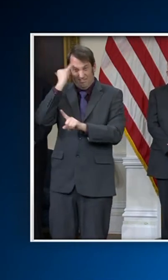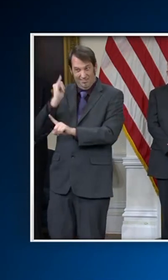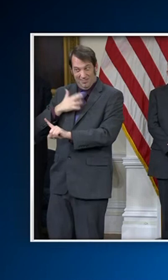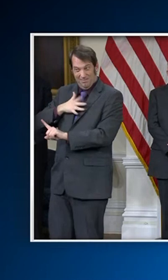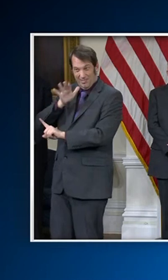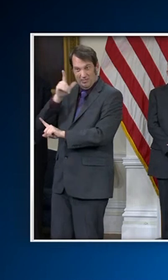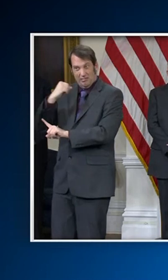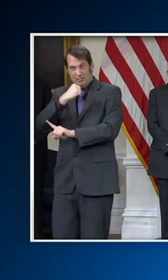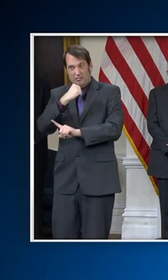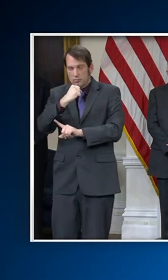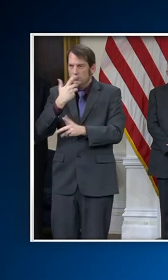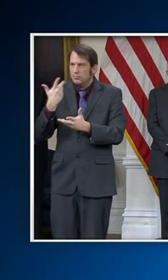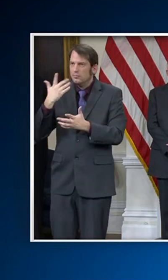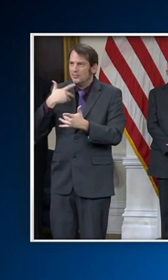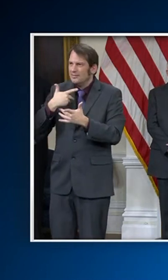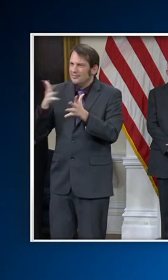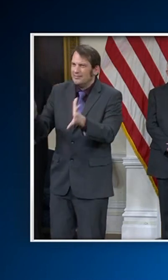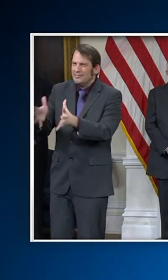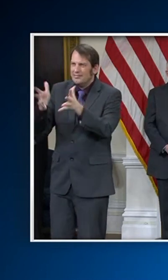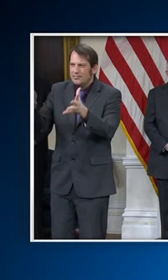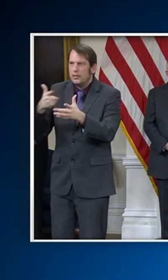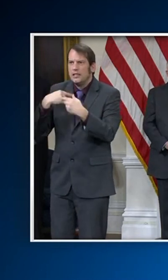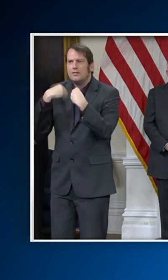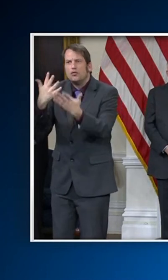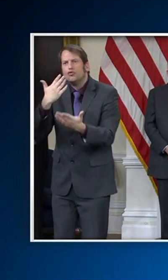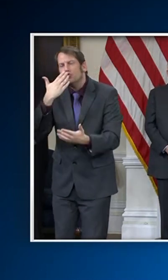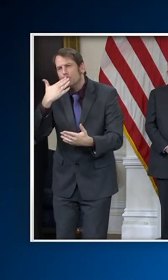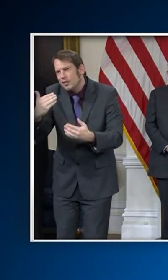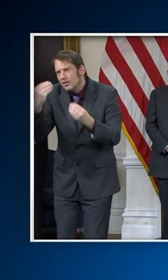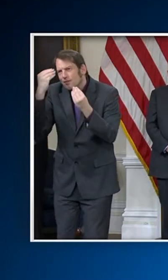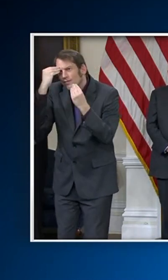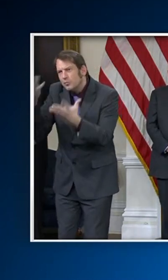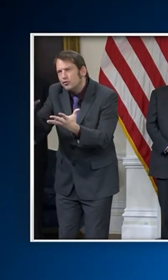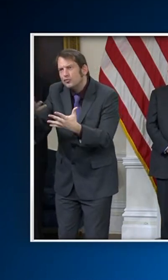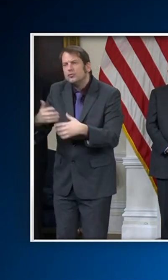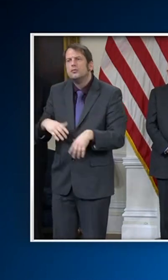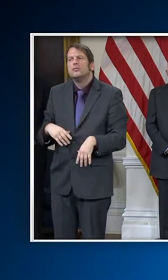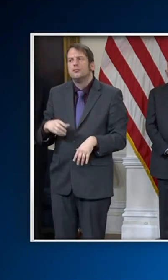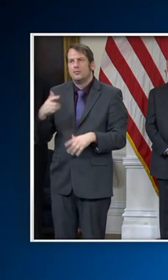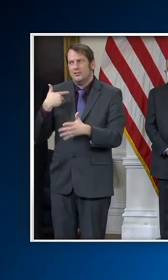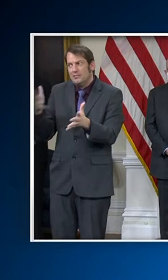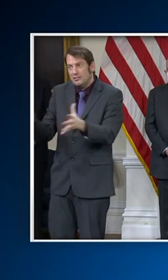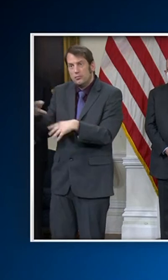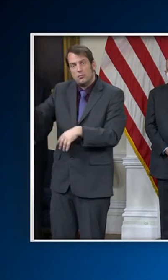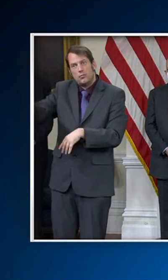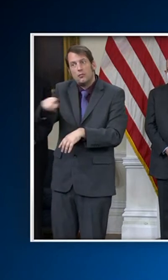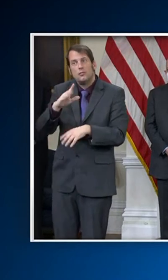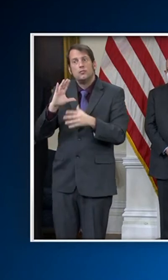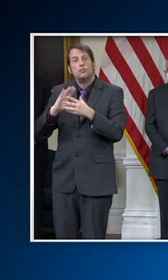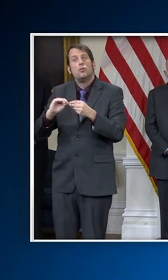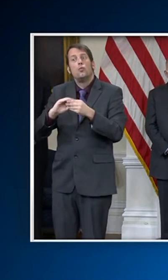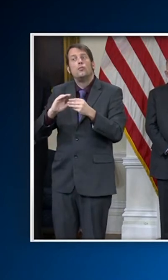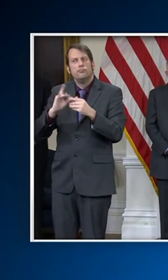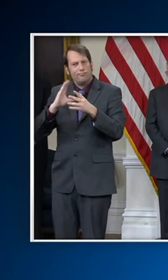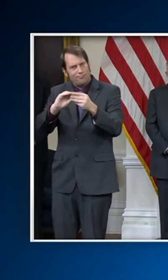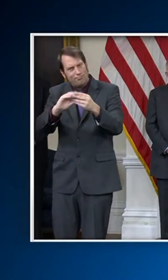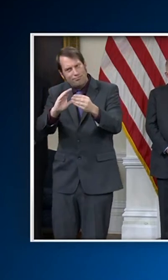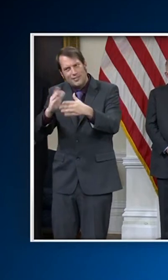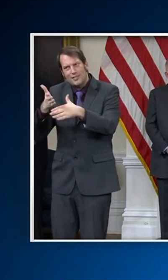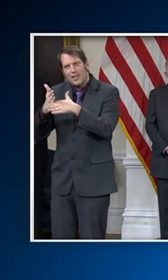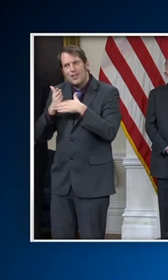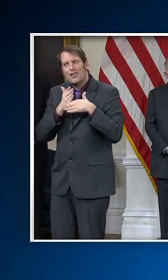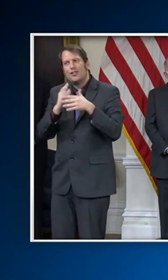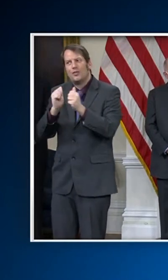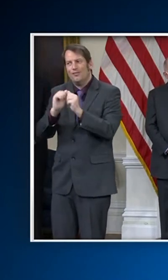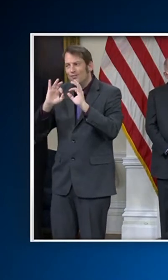trusted source of information. In part, that means sharing your personal stories with friends and neighbors and families.